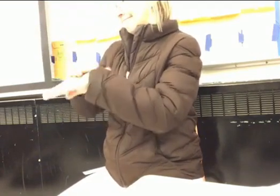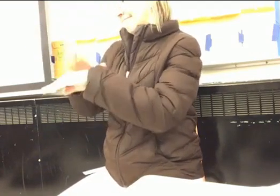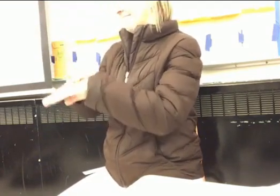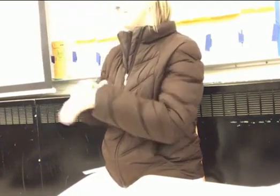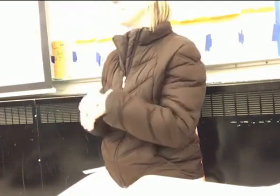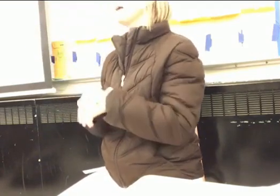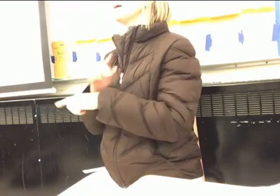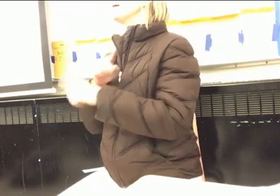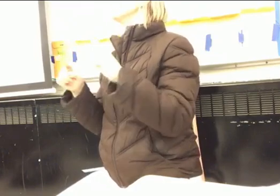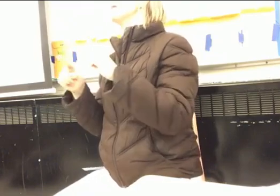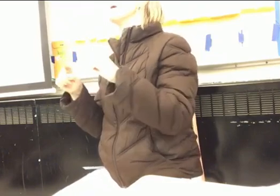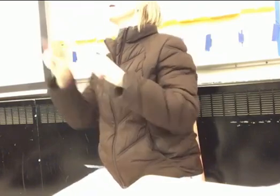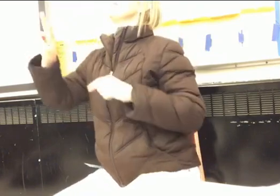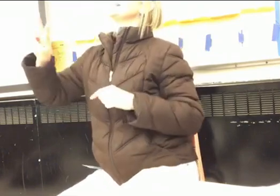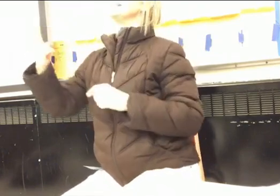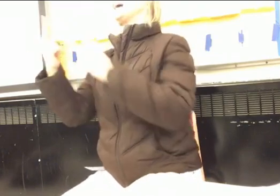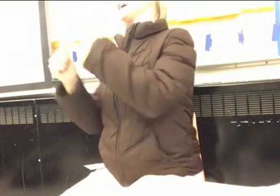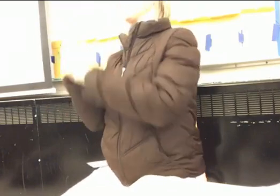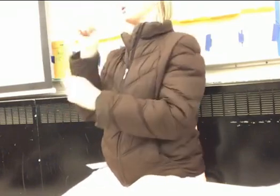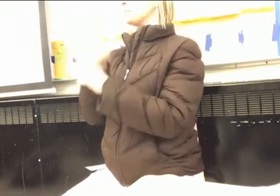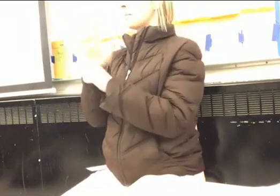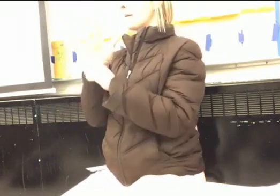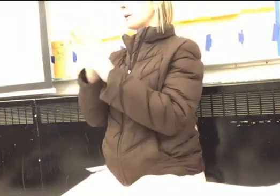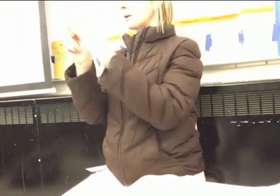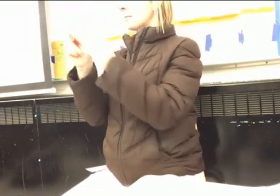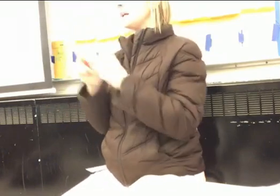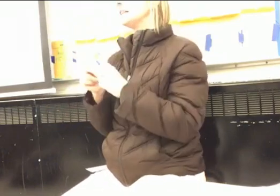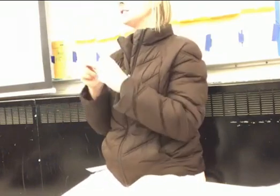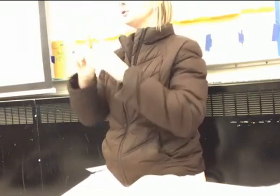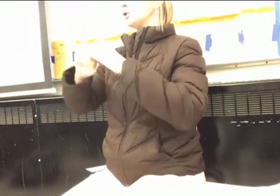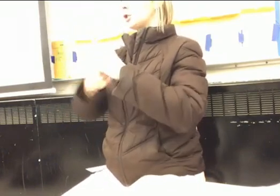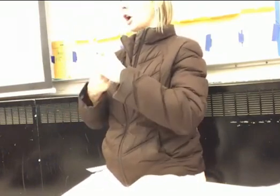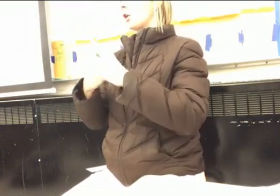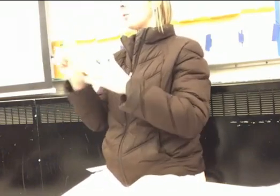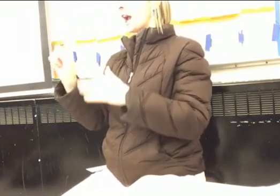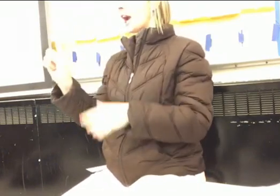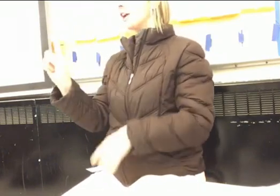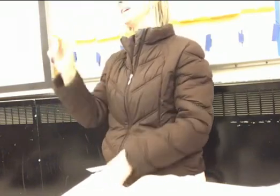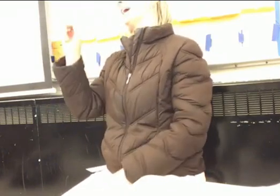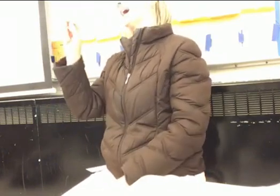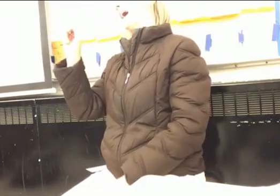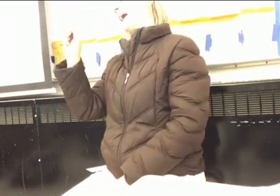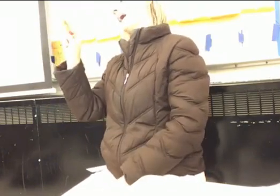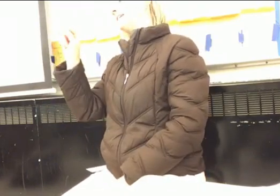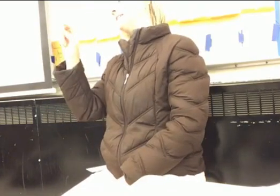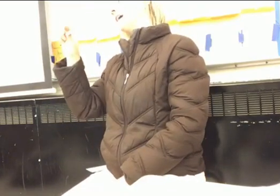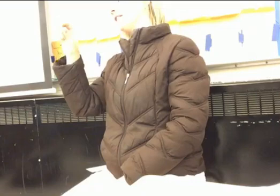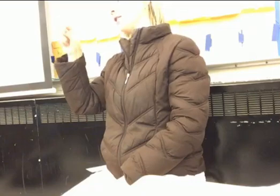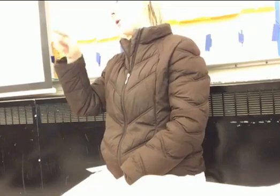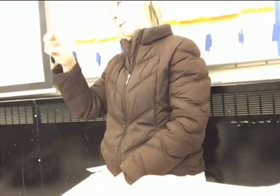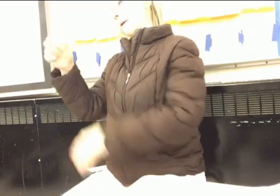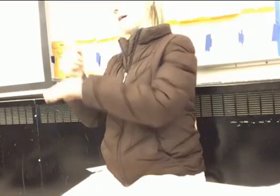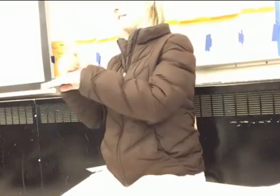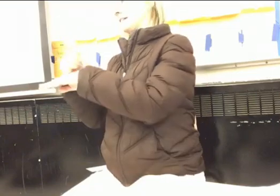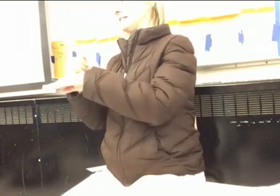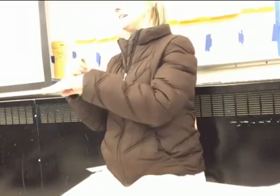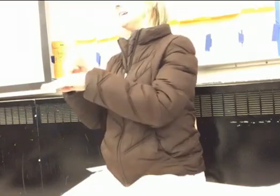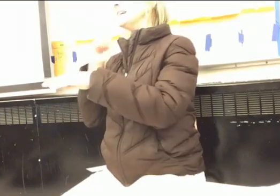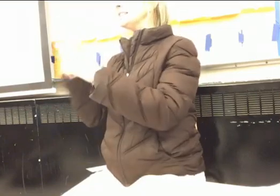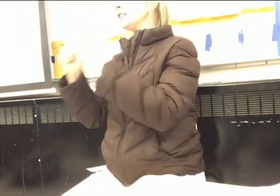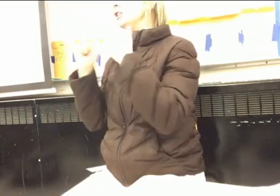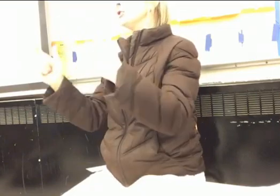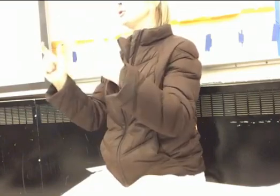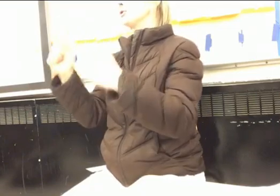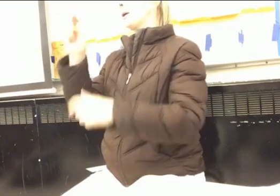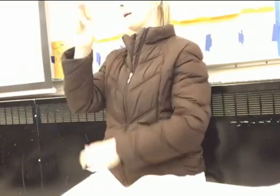next one was the second most popular place to restart the population is where? Antelope Island. Is Antelope Island, yeah. Antelope Island is a major